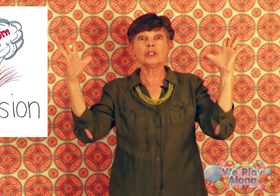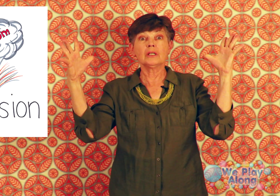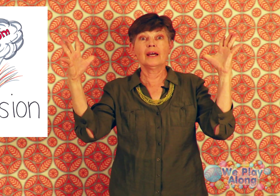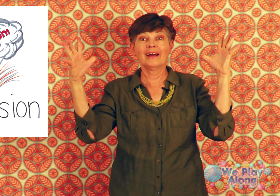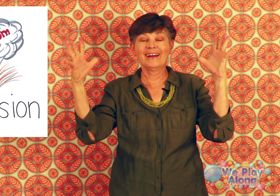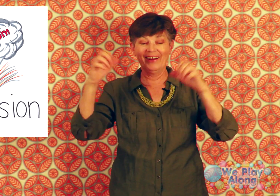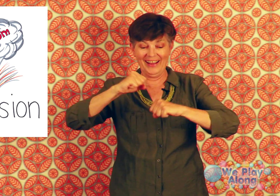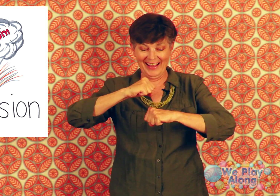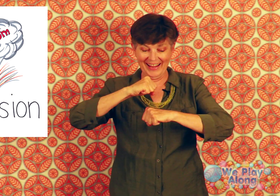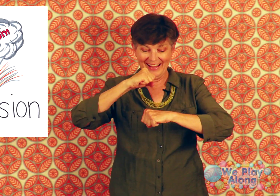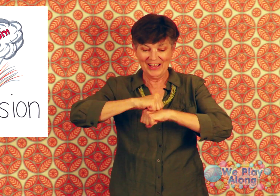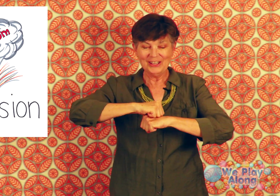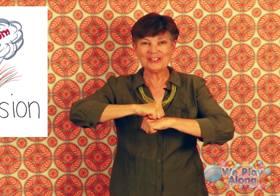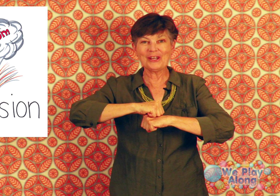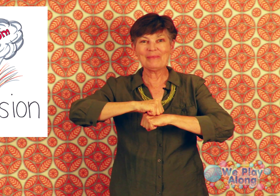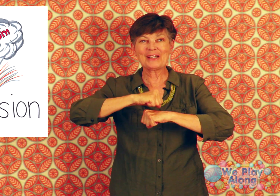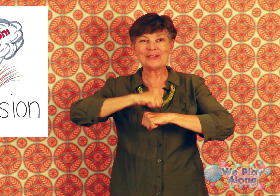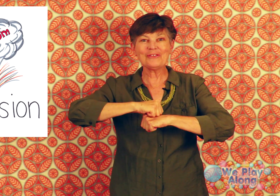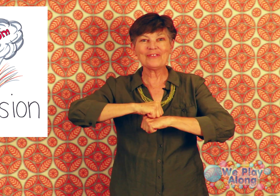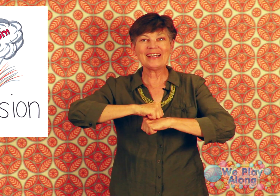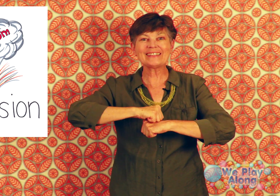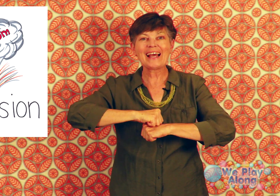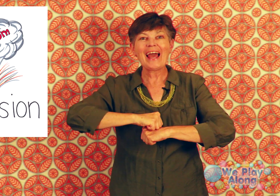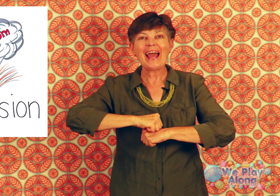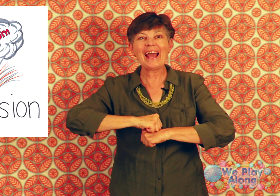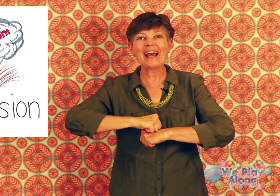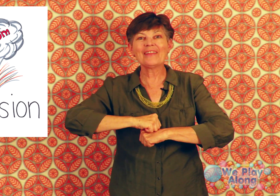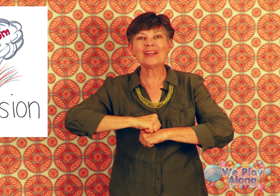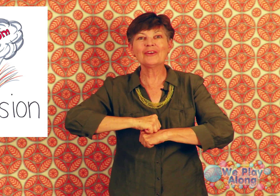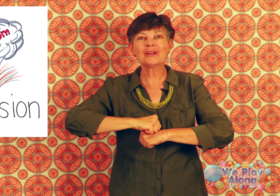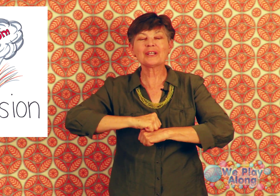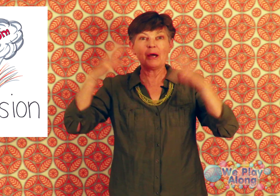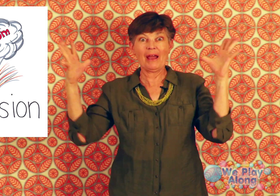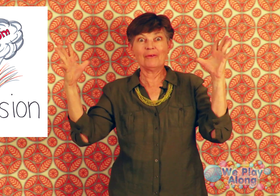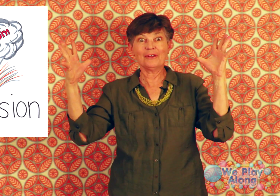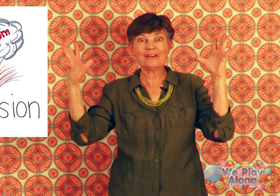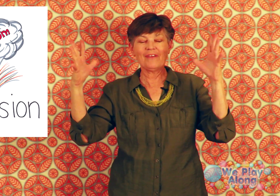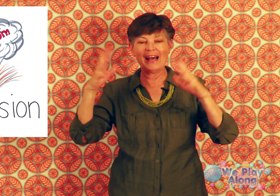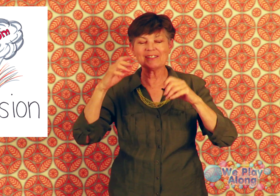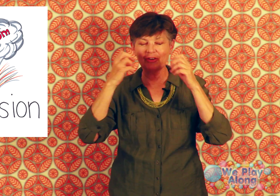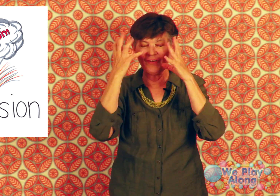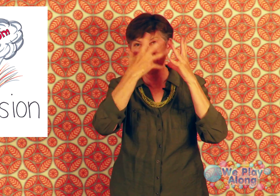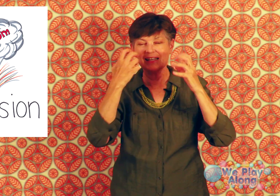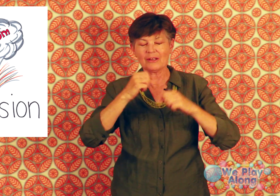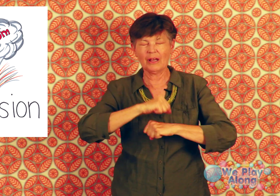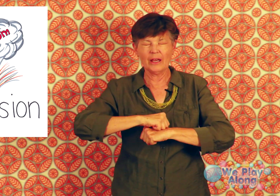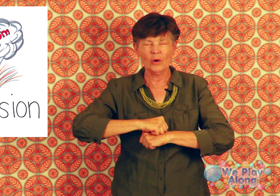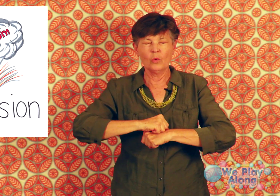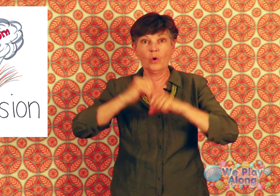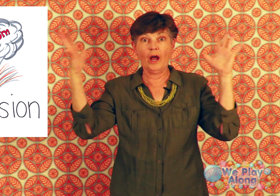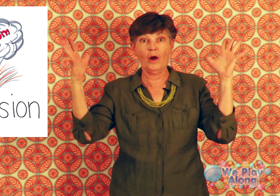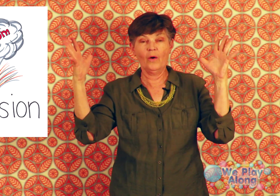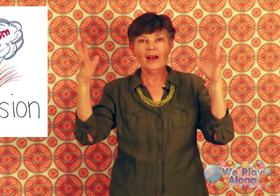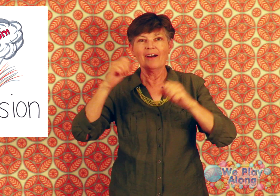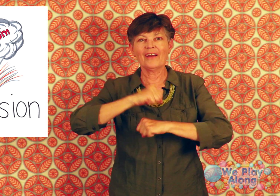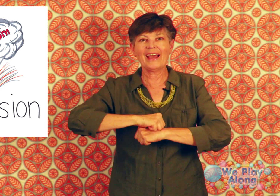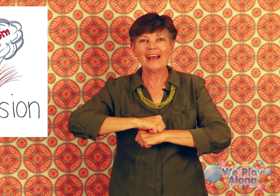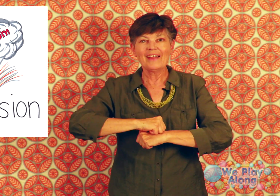explosion. Okay? So you make two fists, and then you come out really fast, and your face has to be like, whoa, okay, this